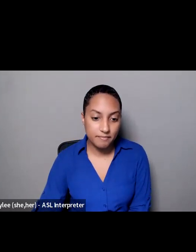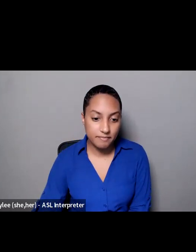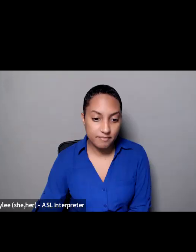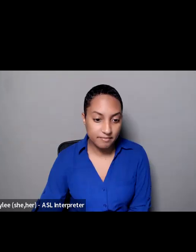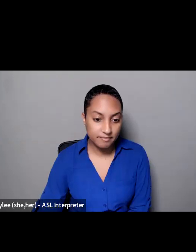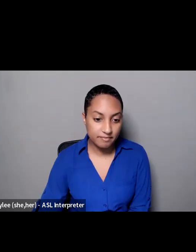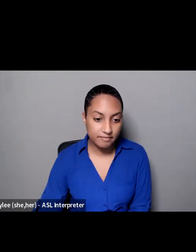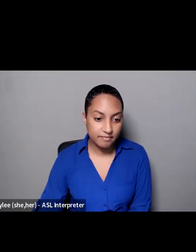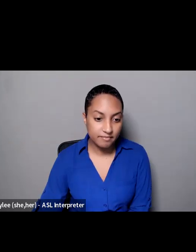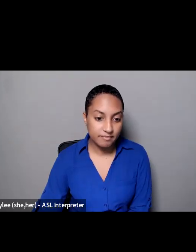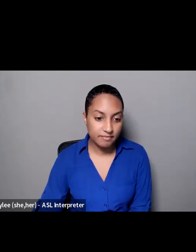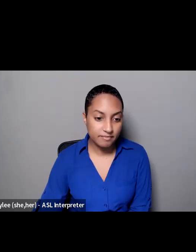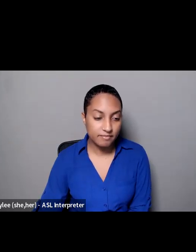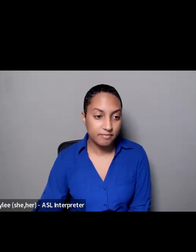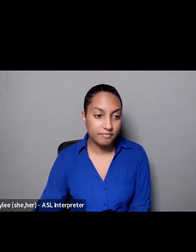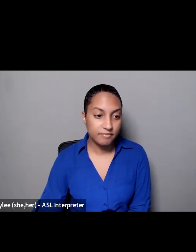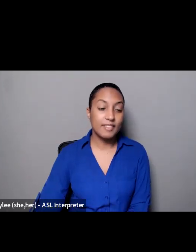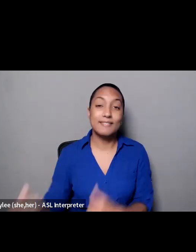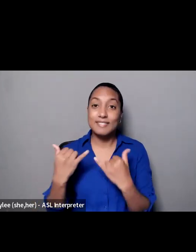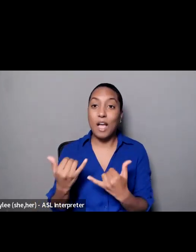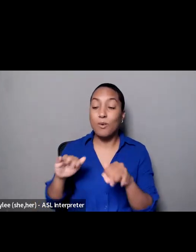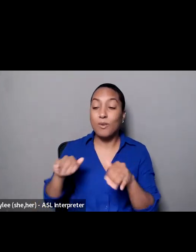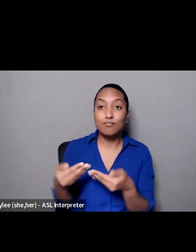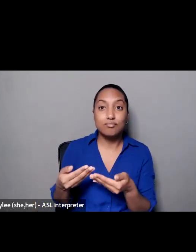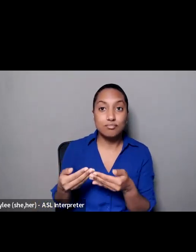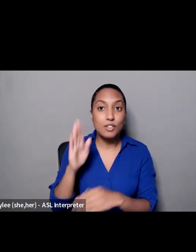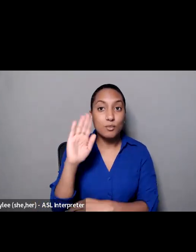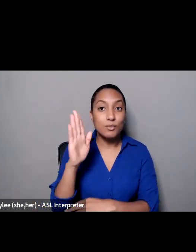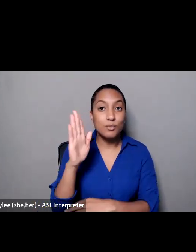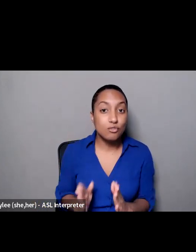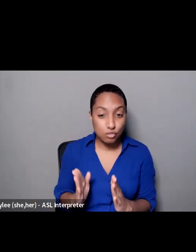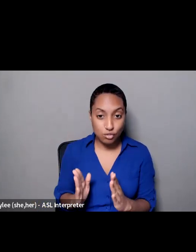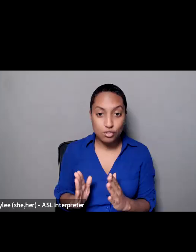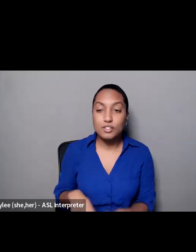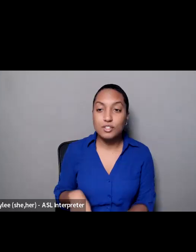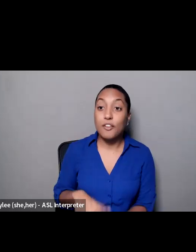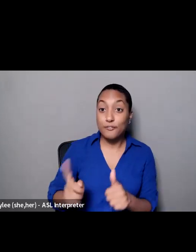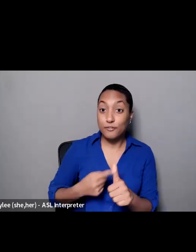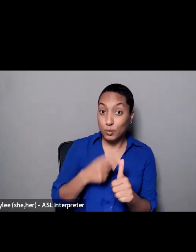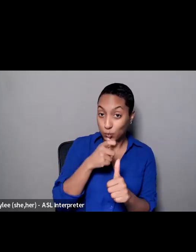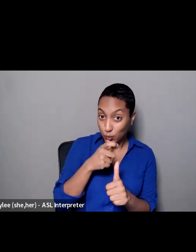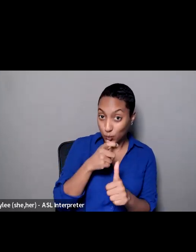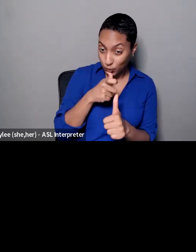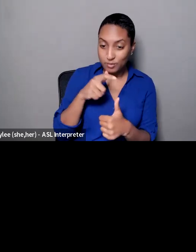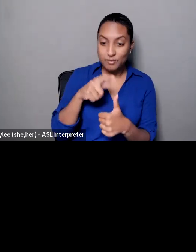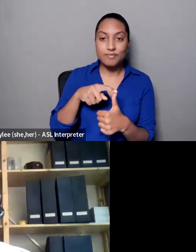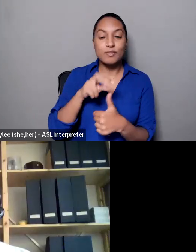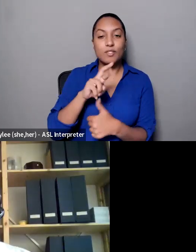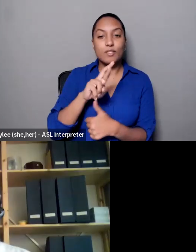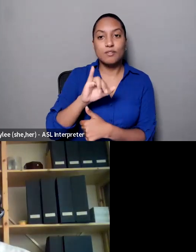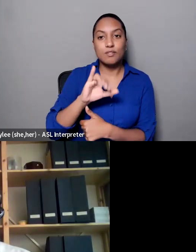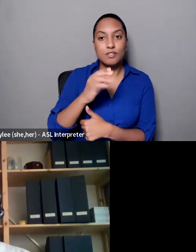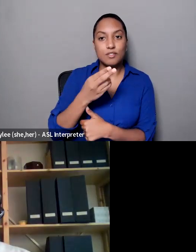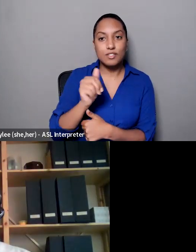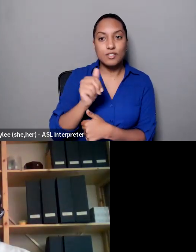So I want to introduce our presenters today. I'm going to start off with our first presenter for this portion, Richard Petty. He is the